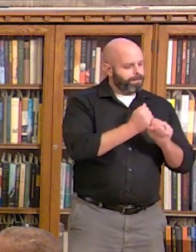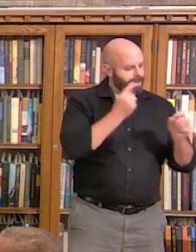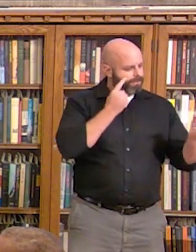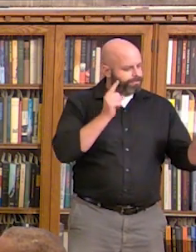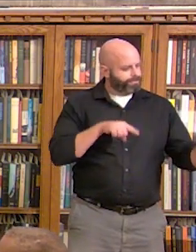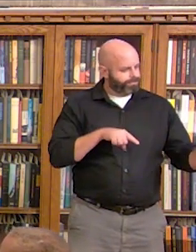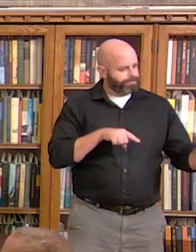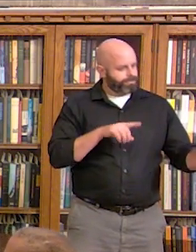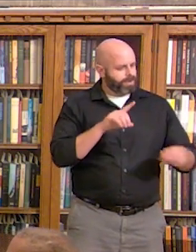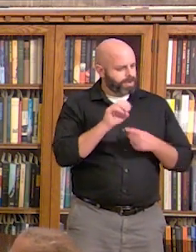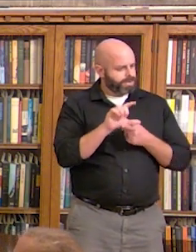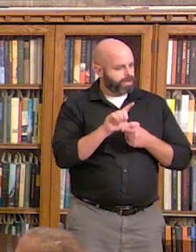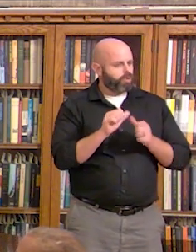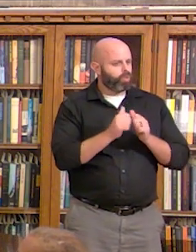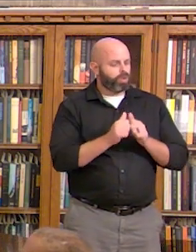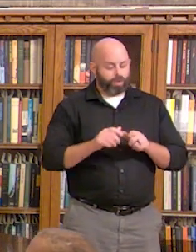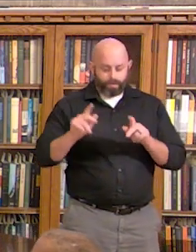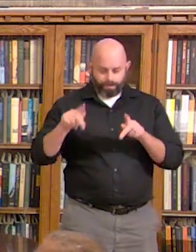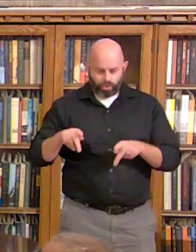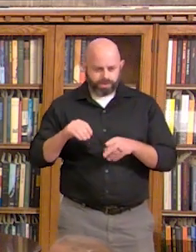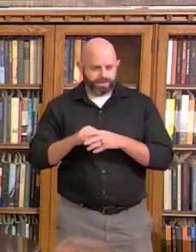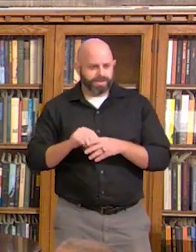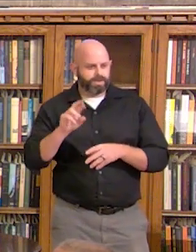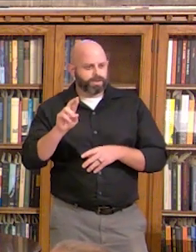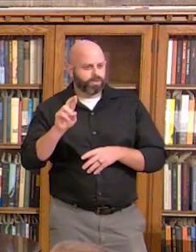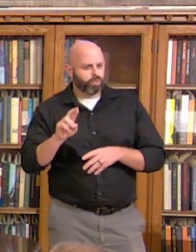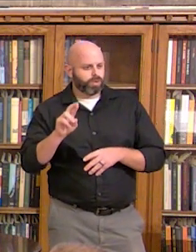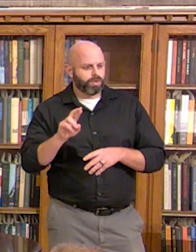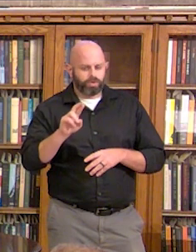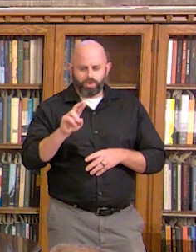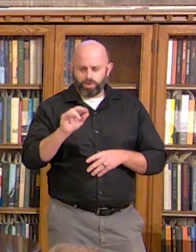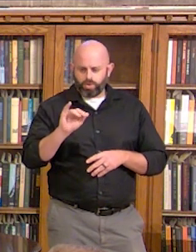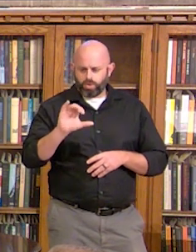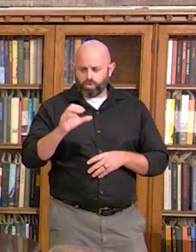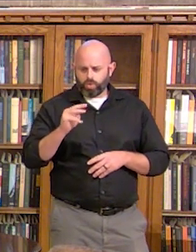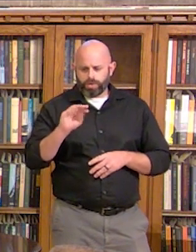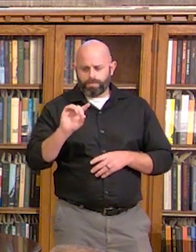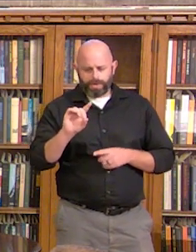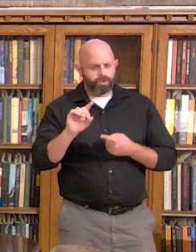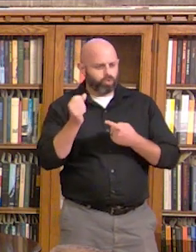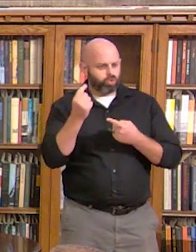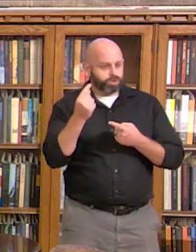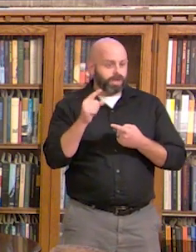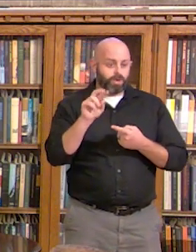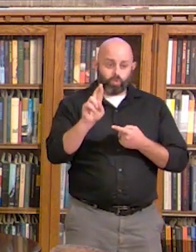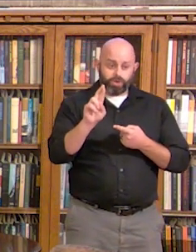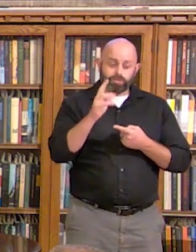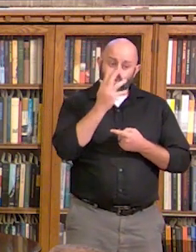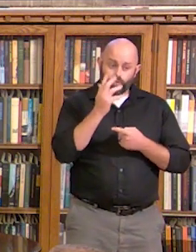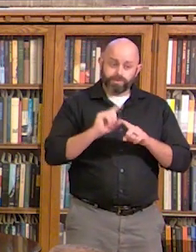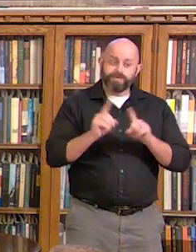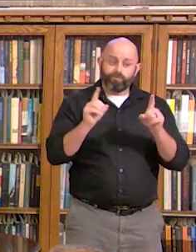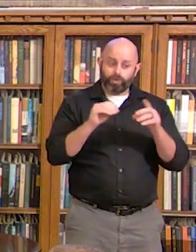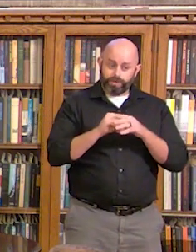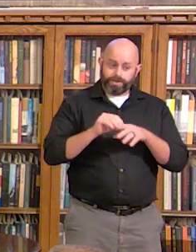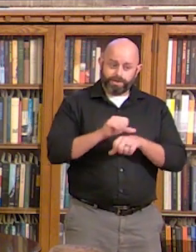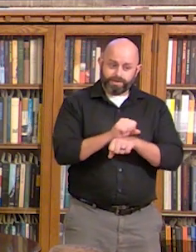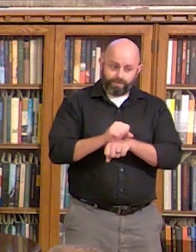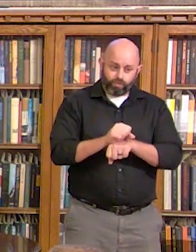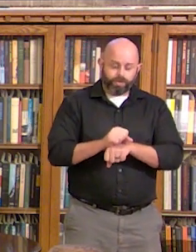with the a person in Richmond and and so you already understand that Richmond looks different in slavery